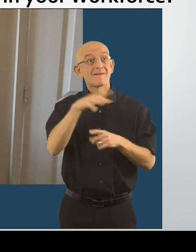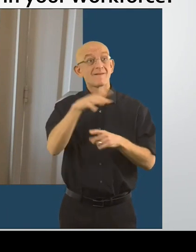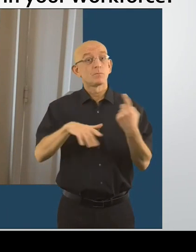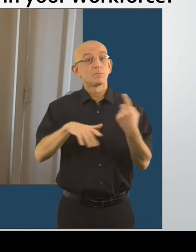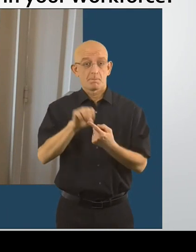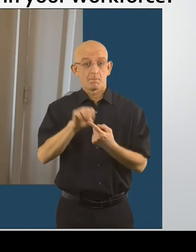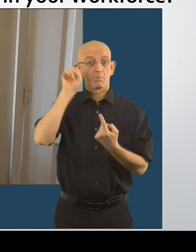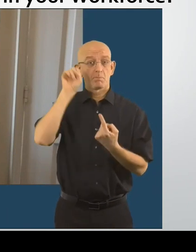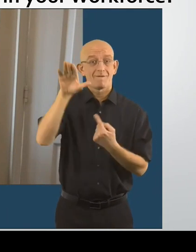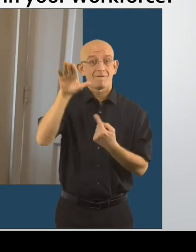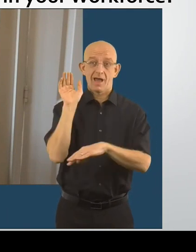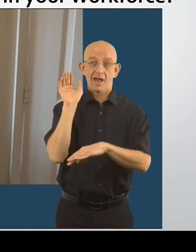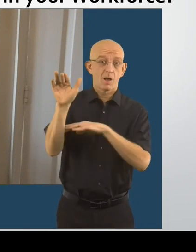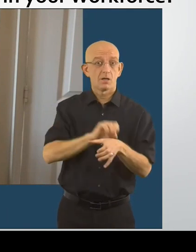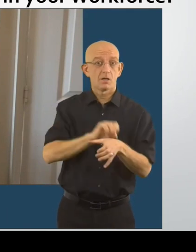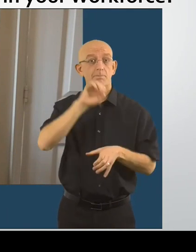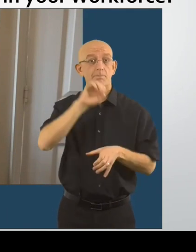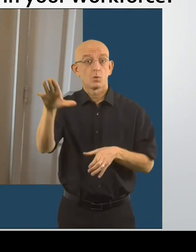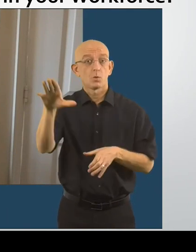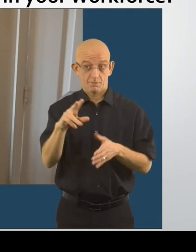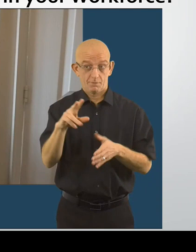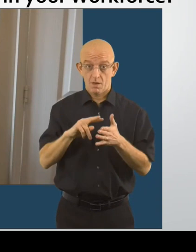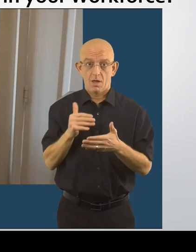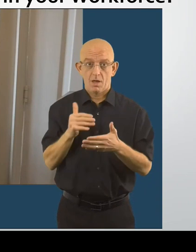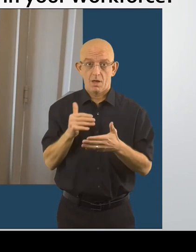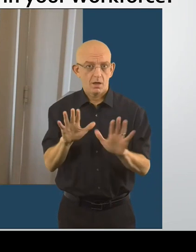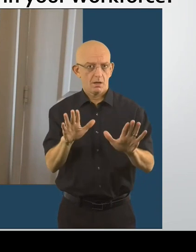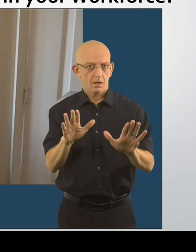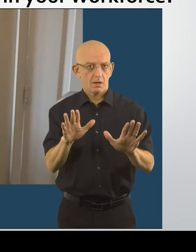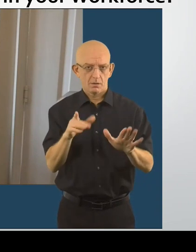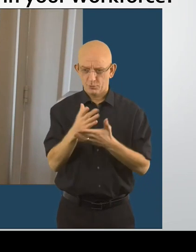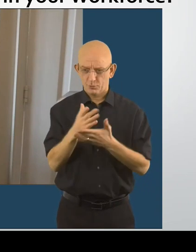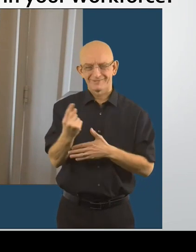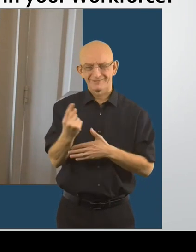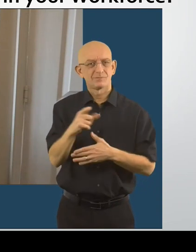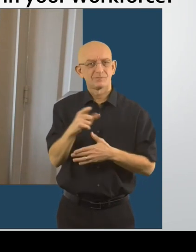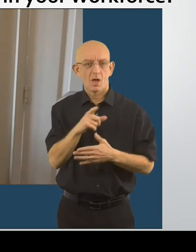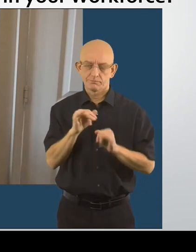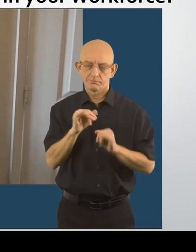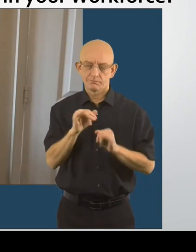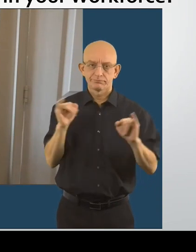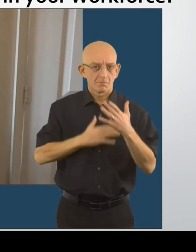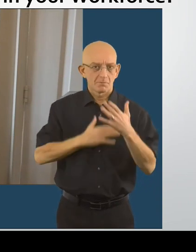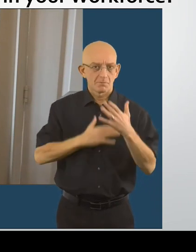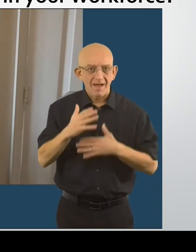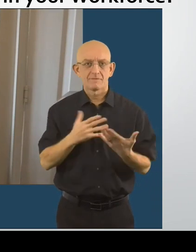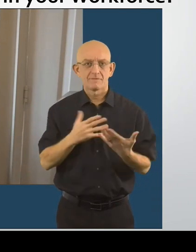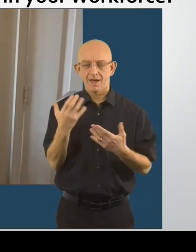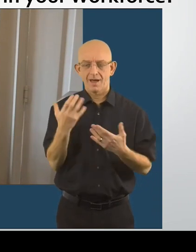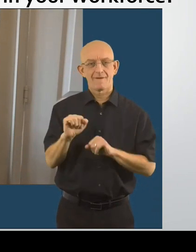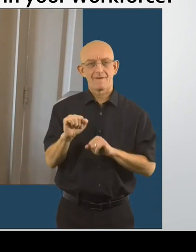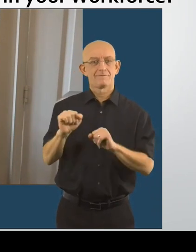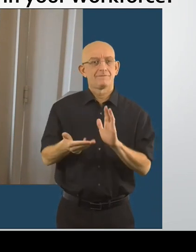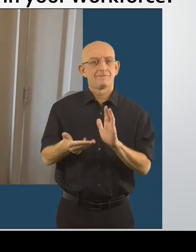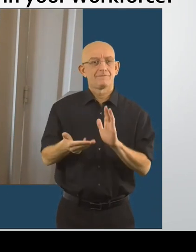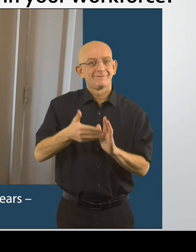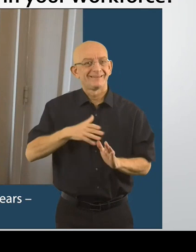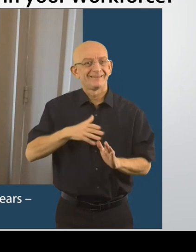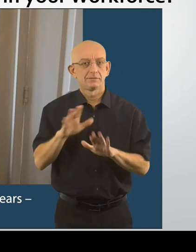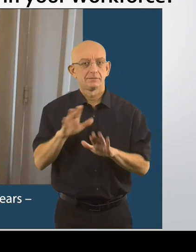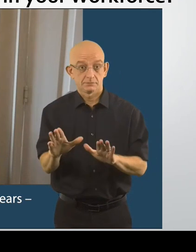to be placed out of the Liverpool area due to extreme behaviours and her own special